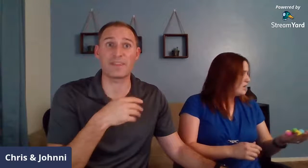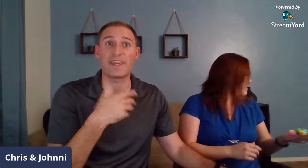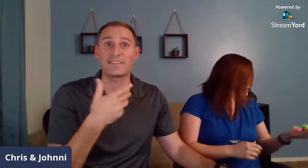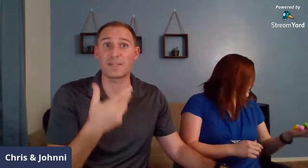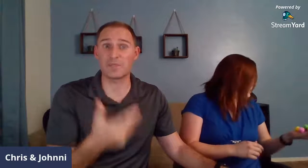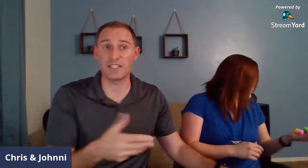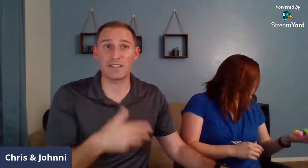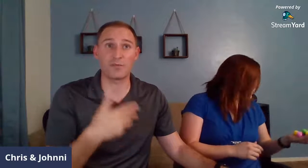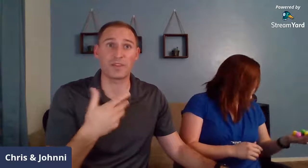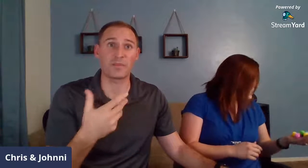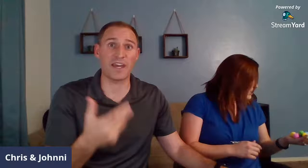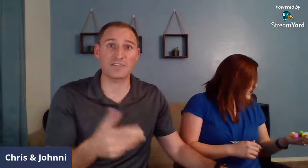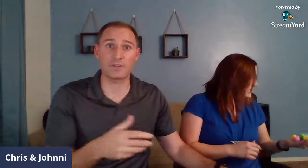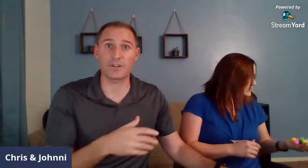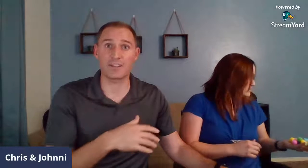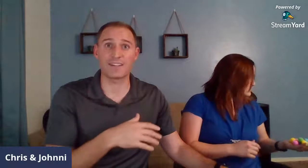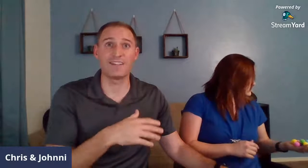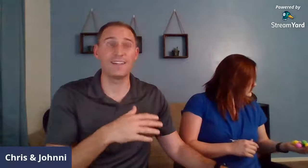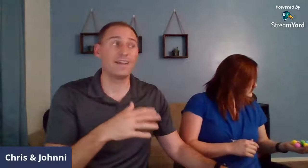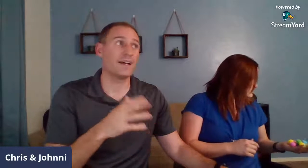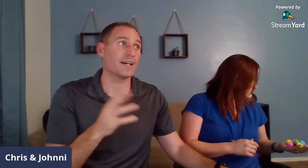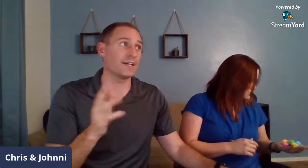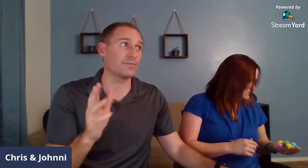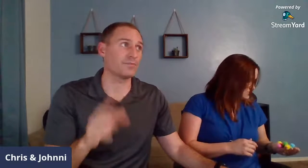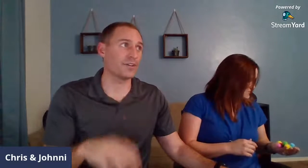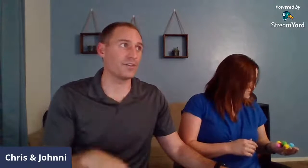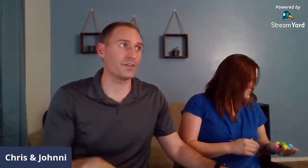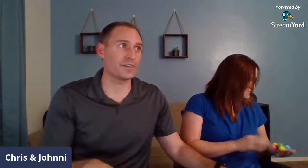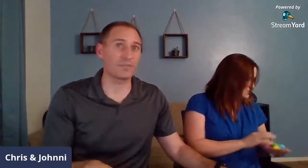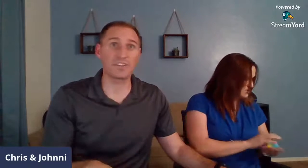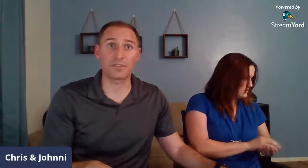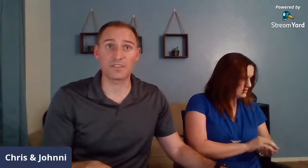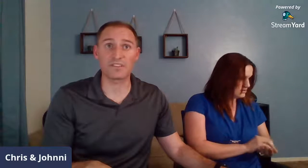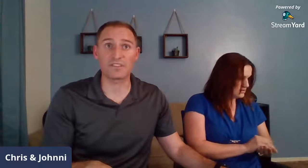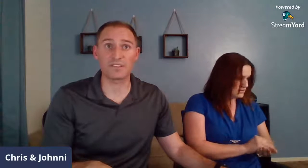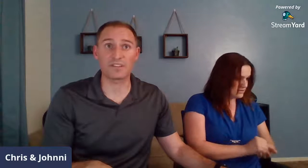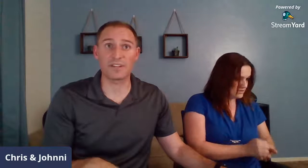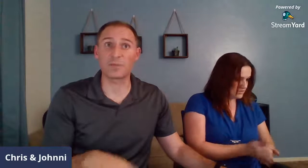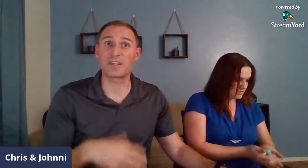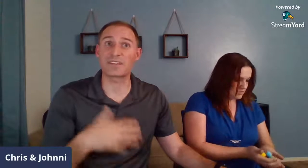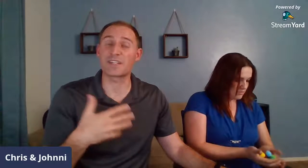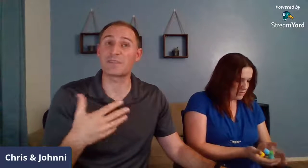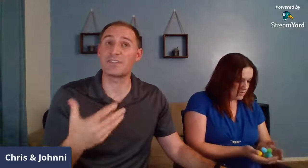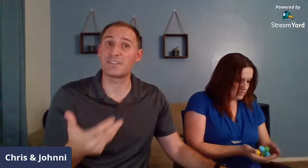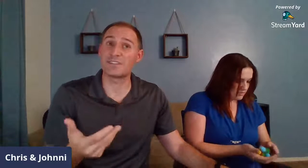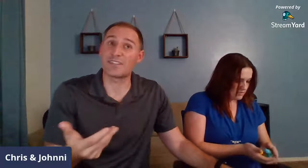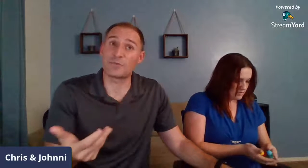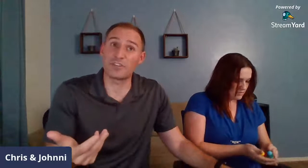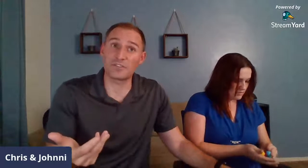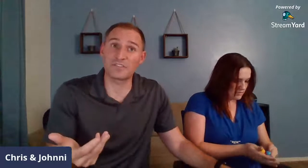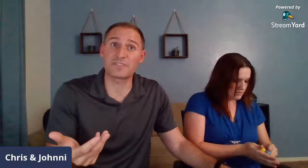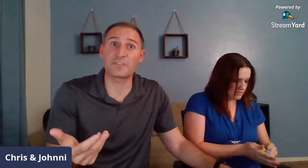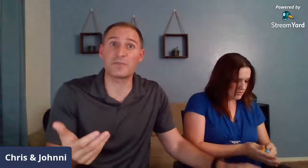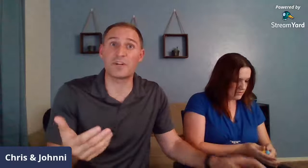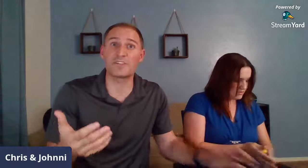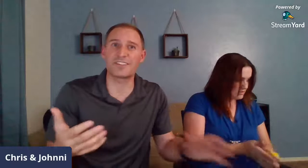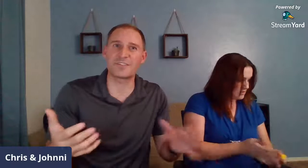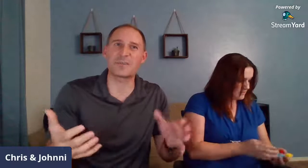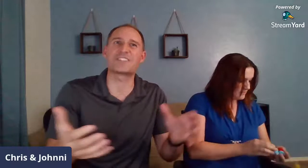that same link and with the password and with all the resources. So everybody's going to be using the same resources for tomorrow. So everybody should